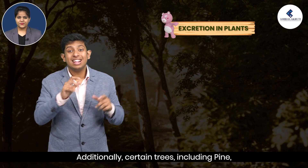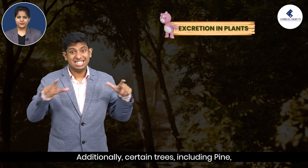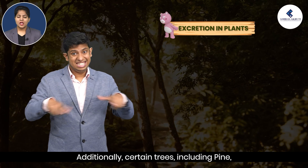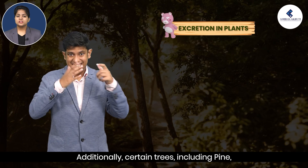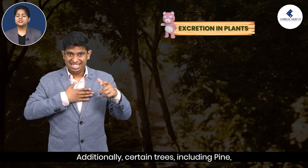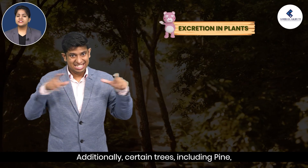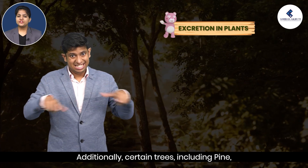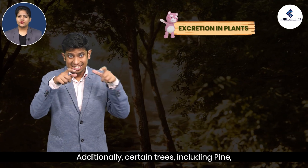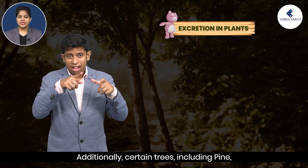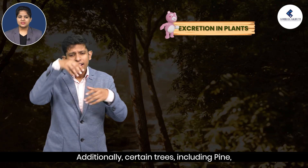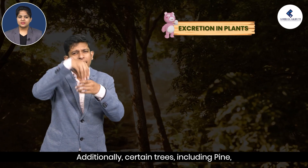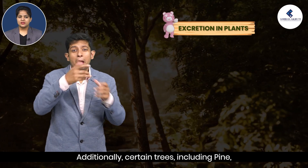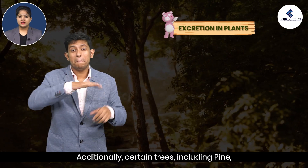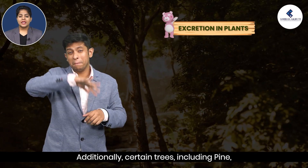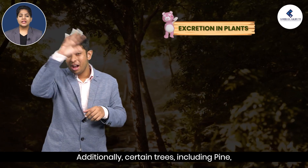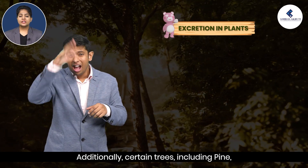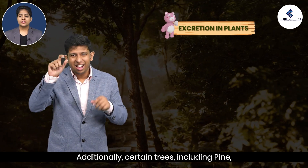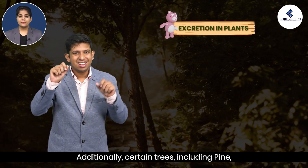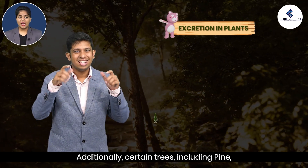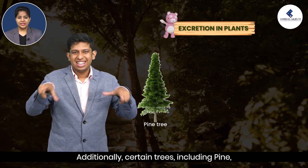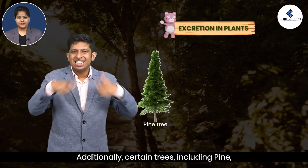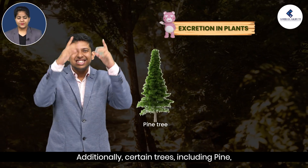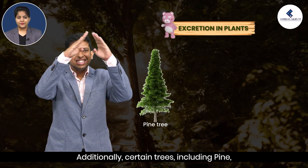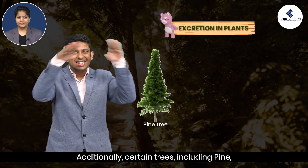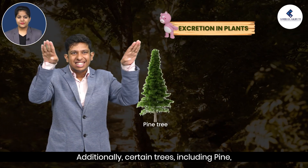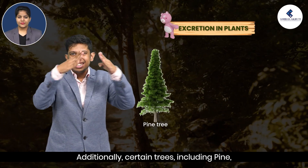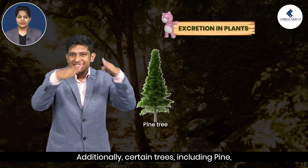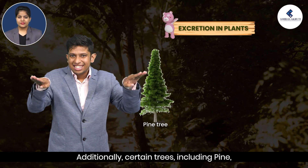Additionally, certain trees, including pine,